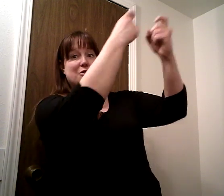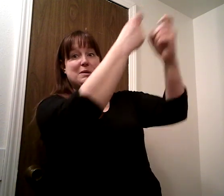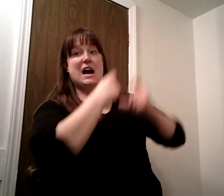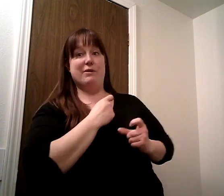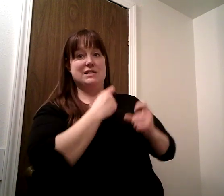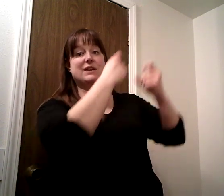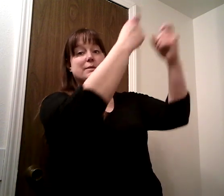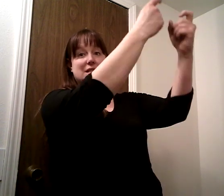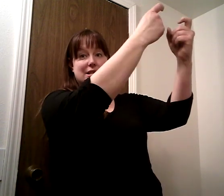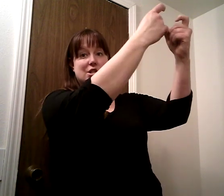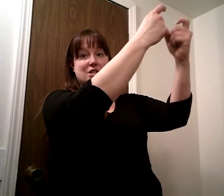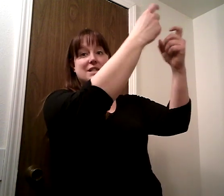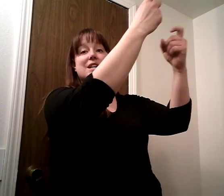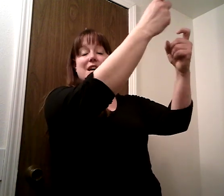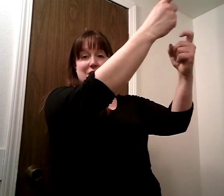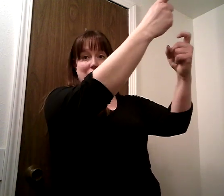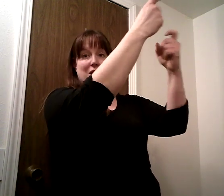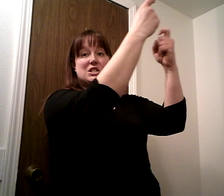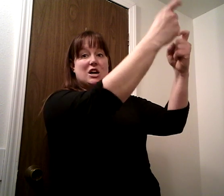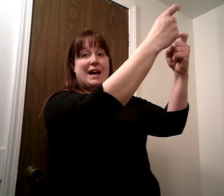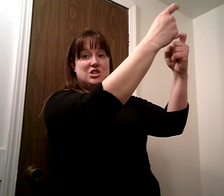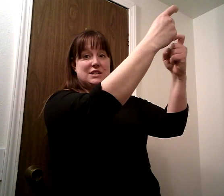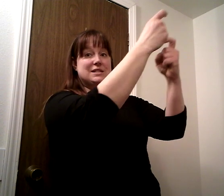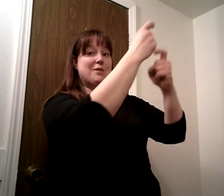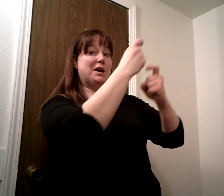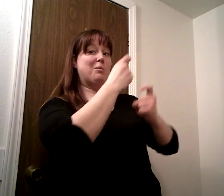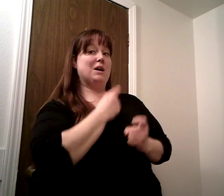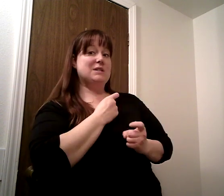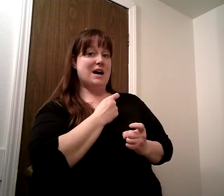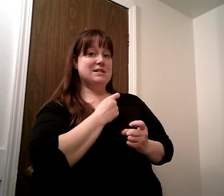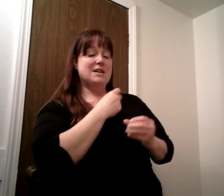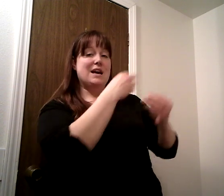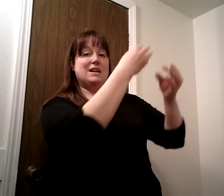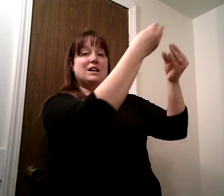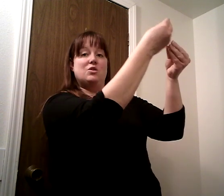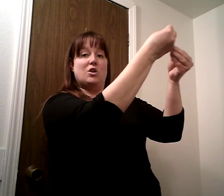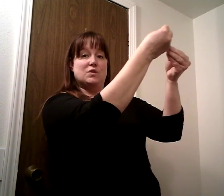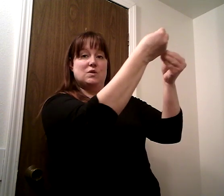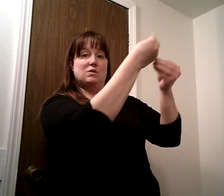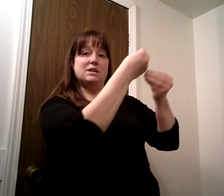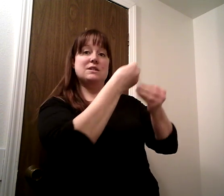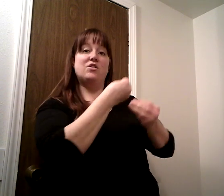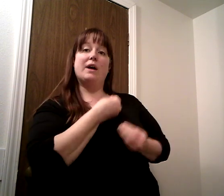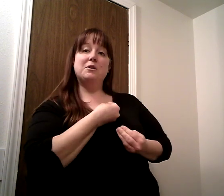would mean I was giving the blessings to Jesus. So we're going to start at Jesus, and we're going to bring them to us. And again, you could also do this if you'd rather.